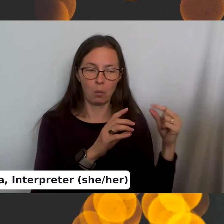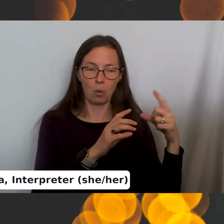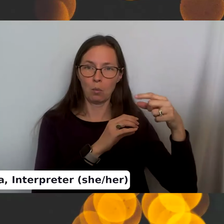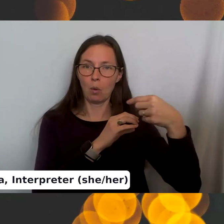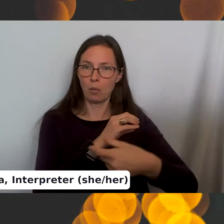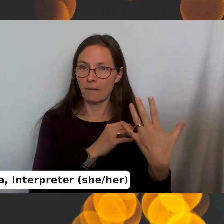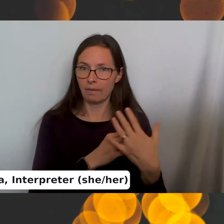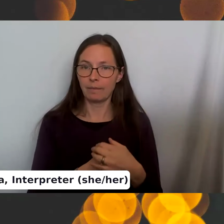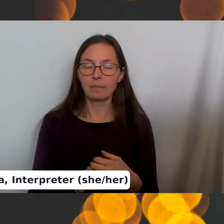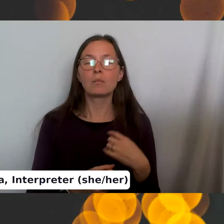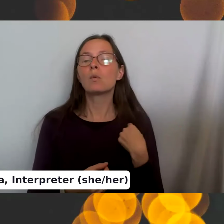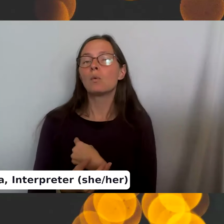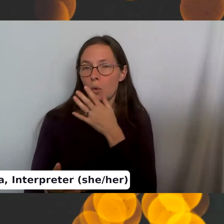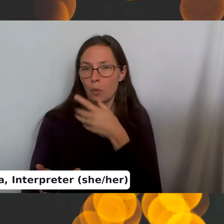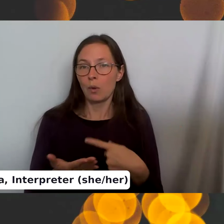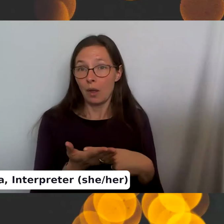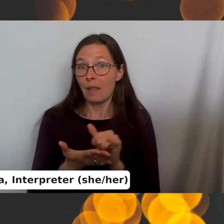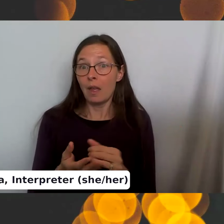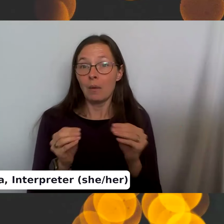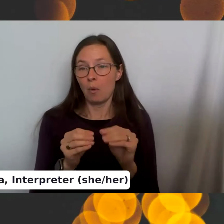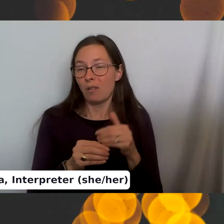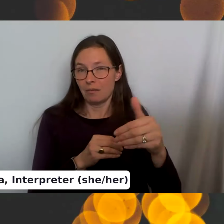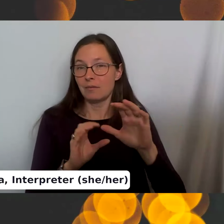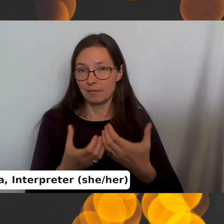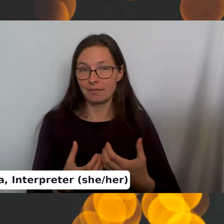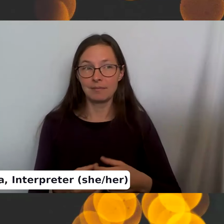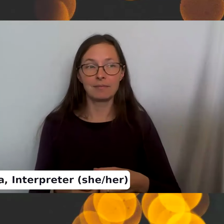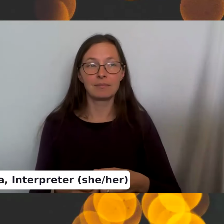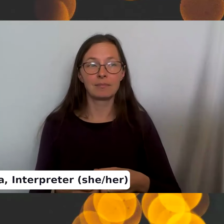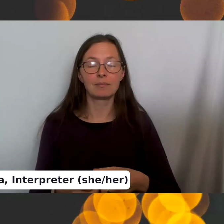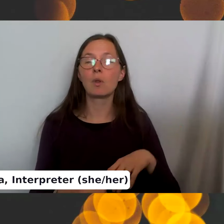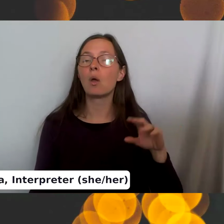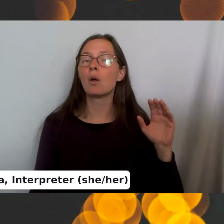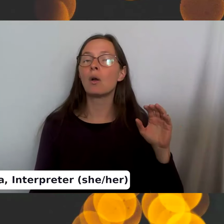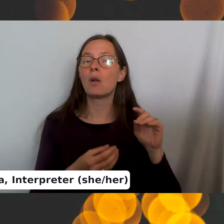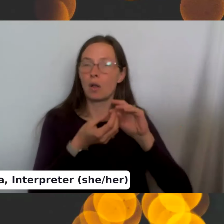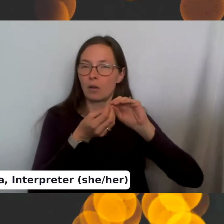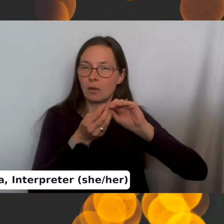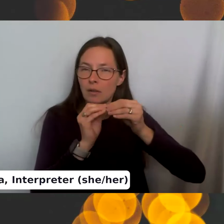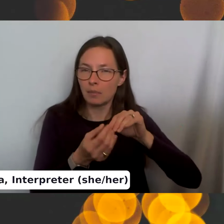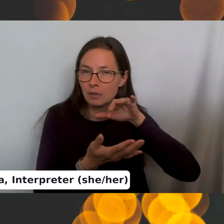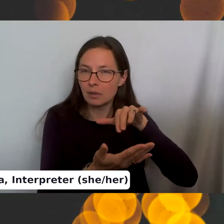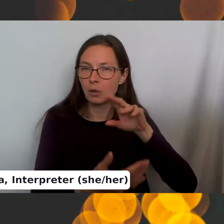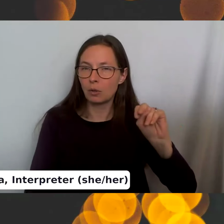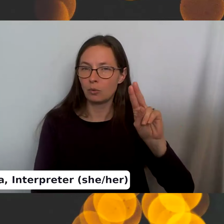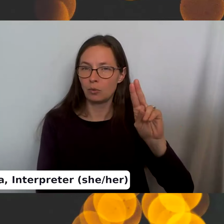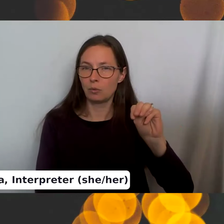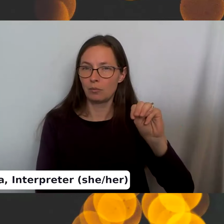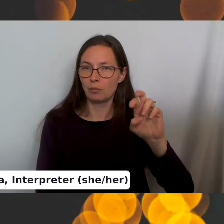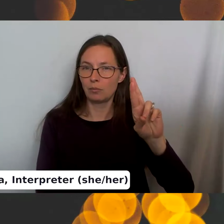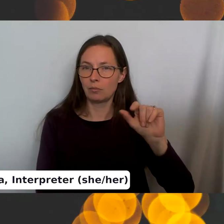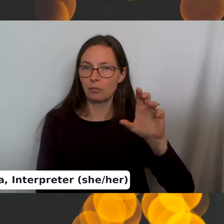And we'll get into this more next class, but numerology for tarot kind of helps